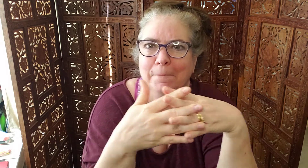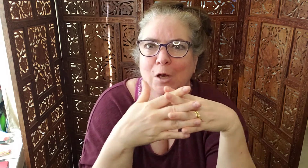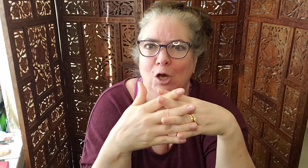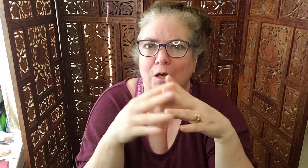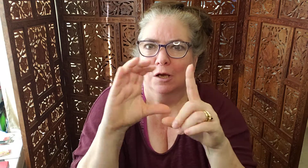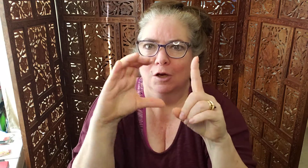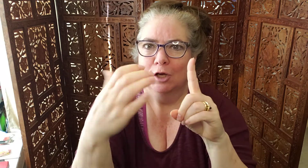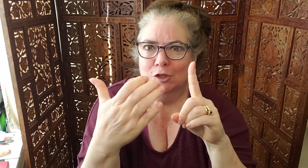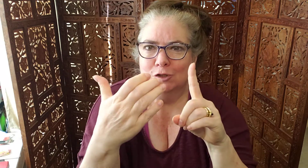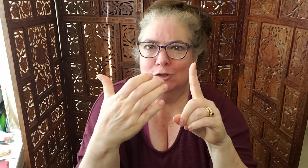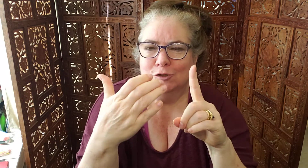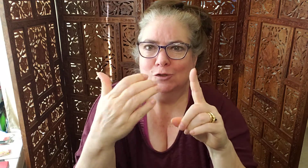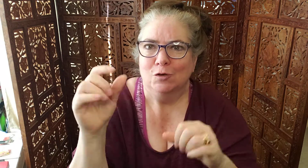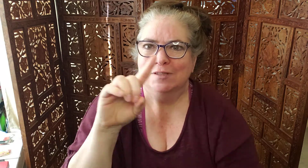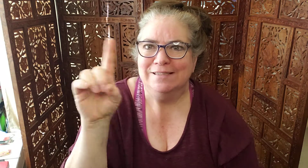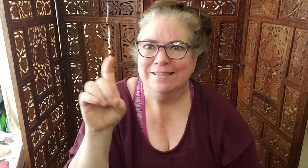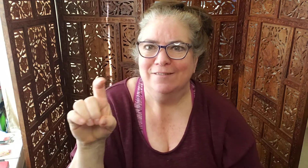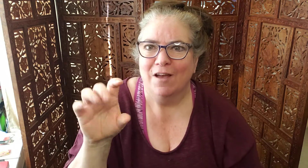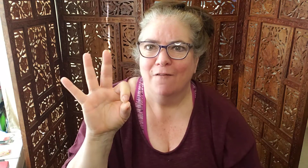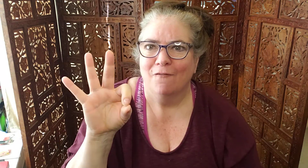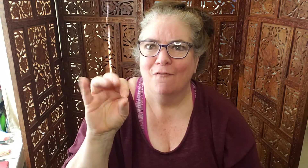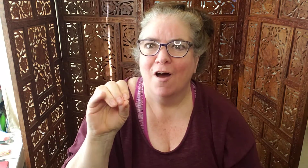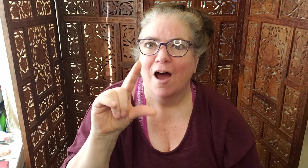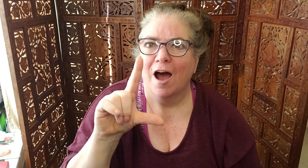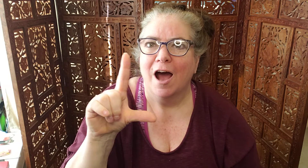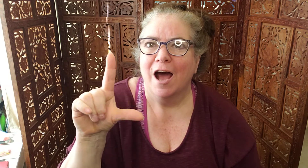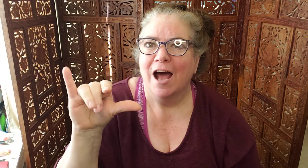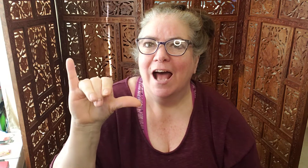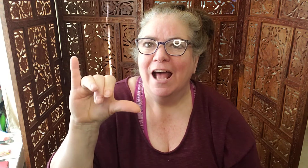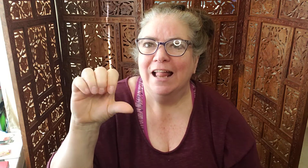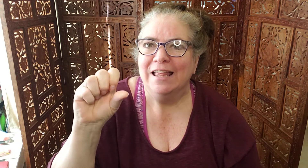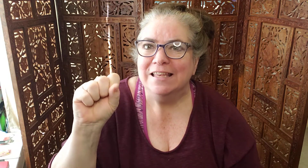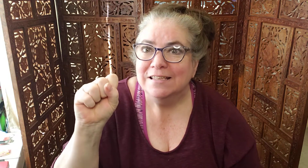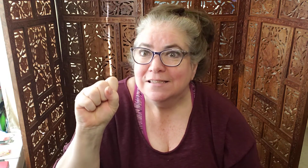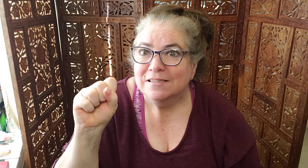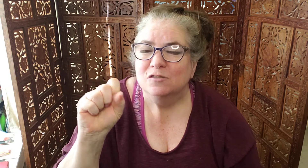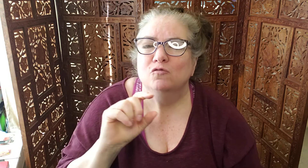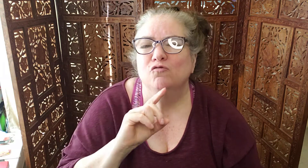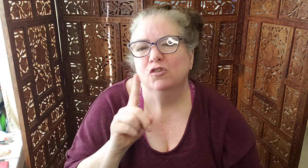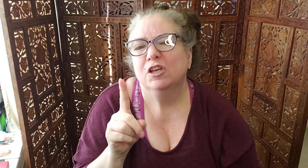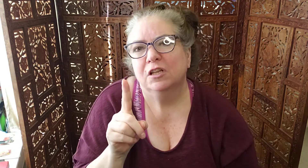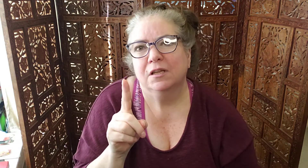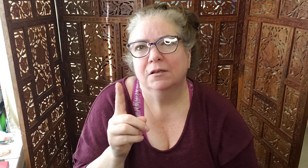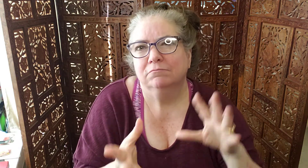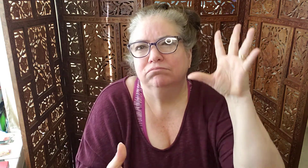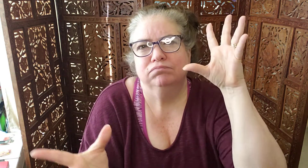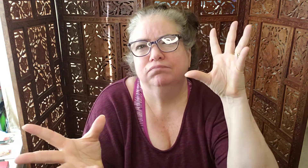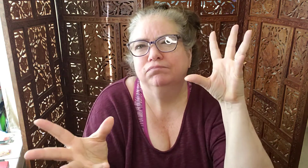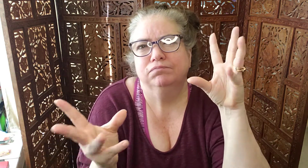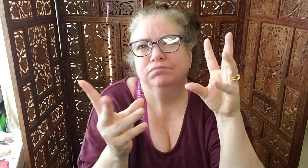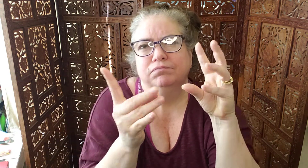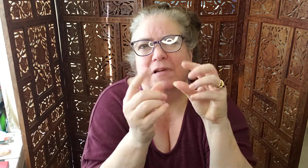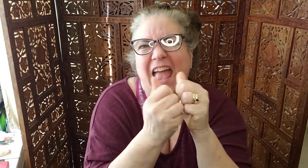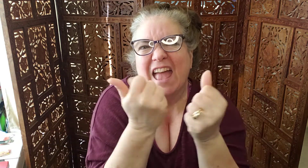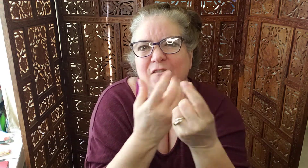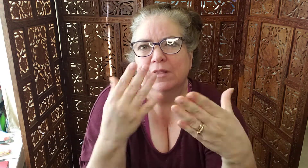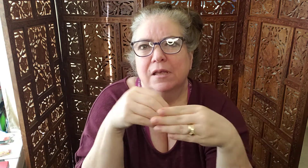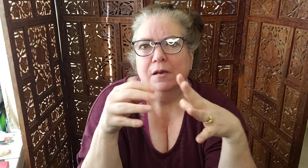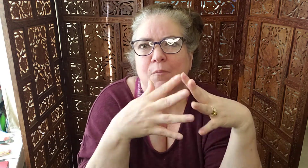Ziegfeld Follies really were an amalgamation of everything that was happening in America, in New York at